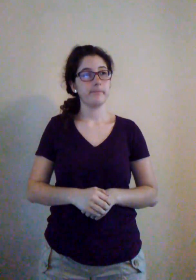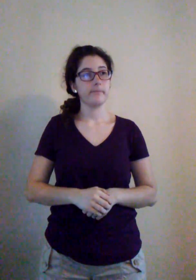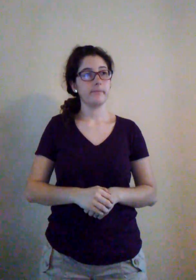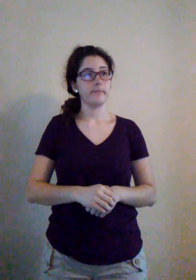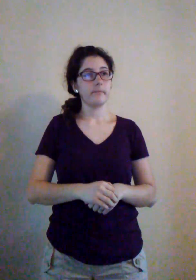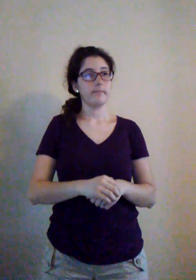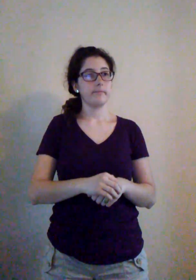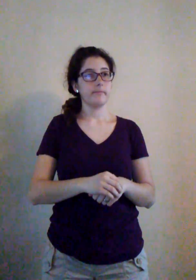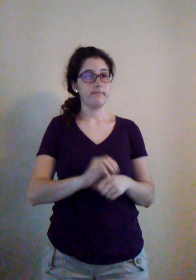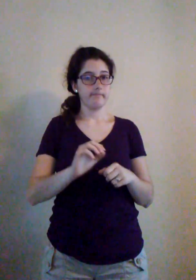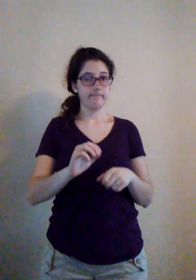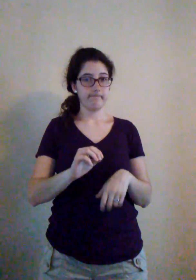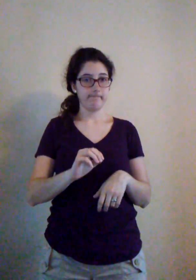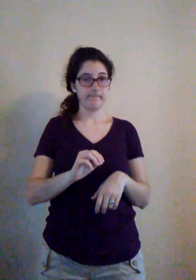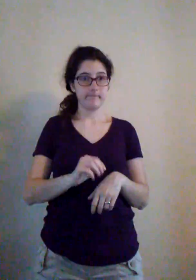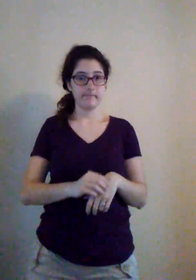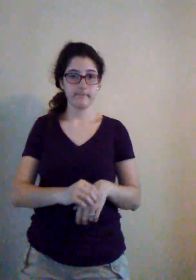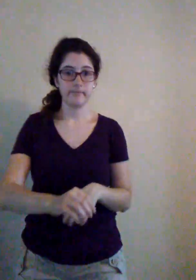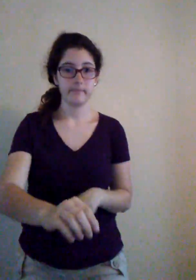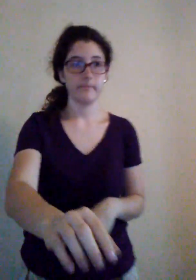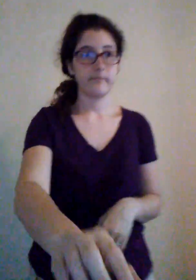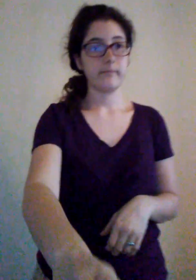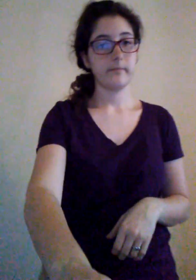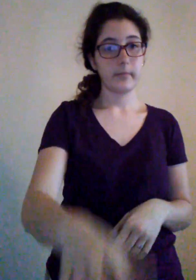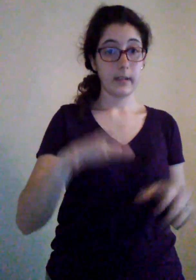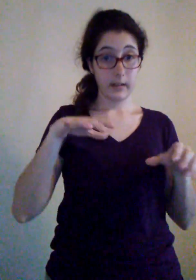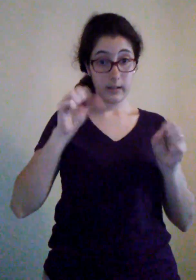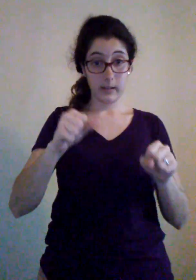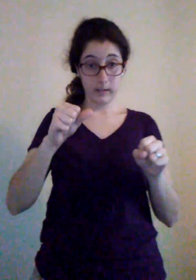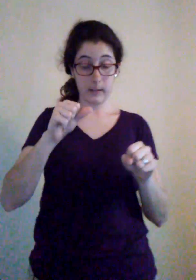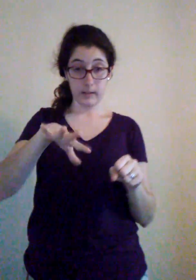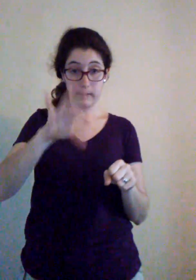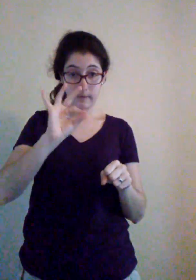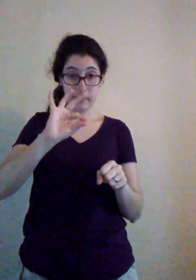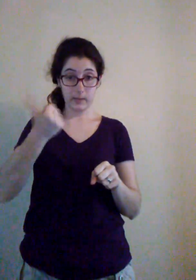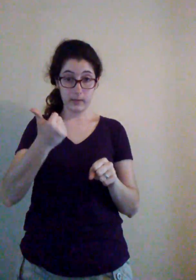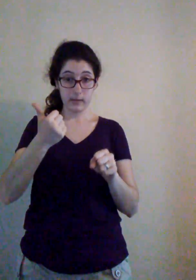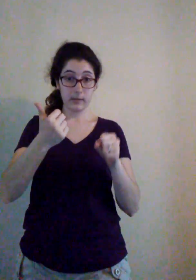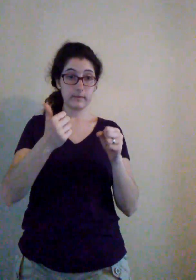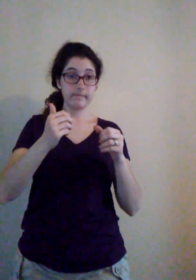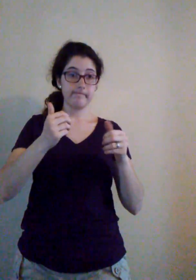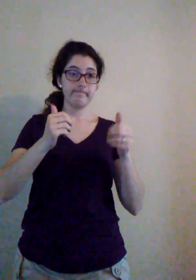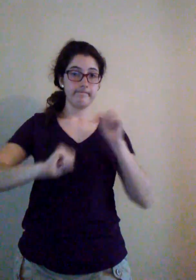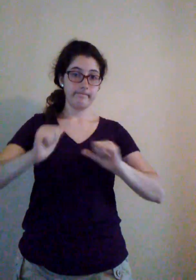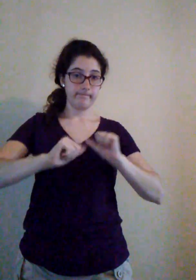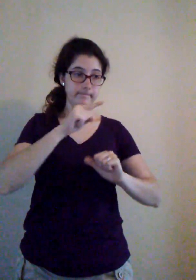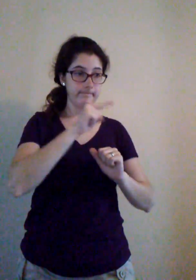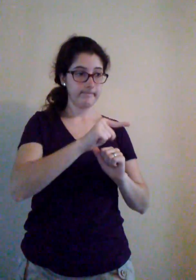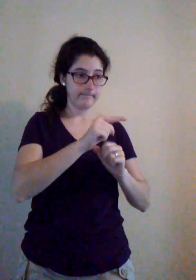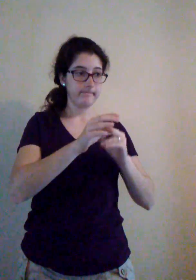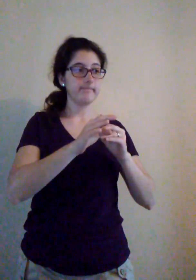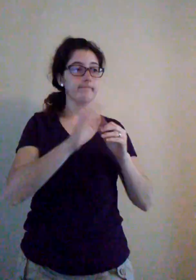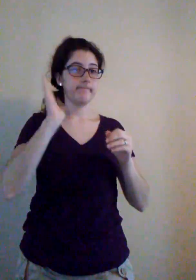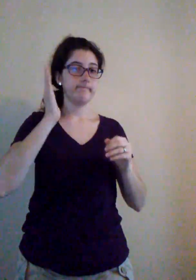same-sex marriage. You can find that episode in the archive most easily in the app for Apple and Android devices. And for links to the